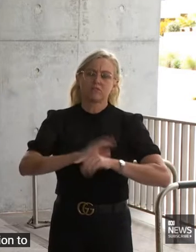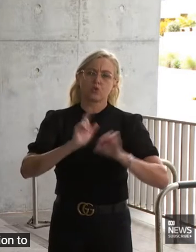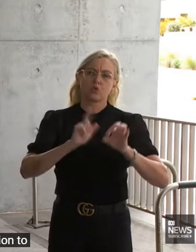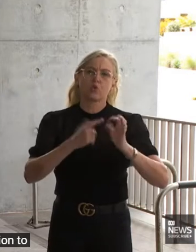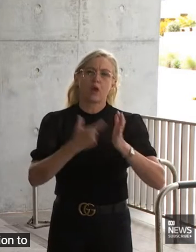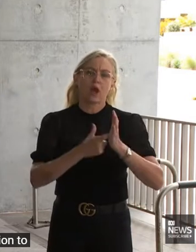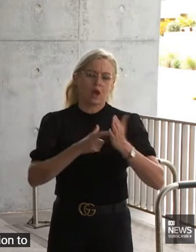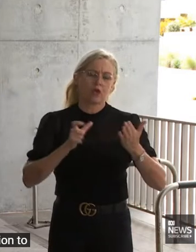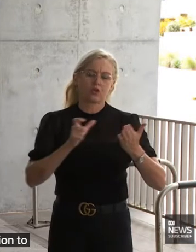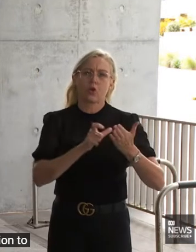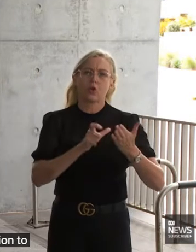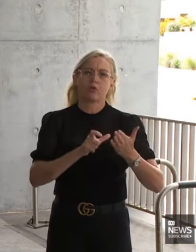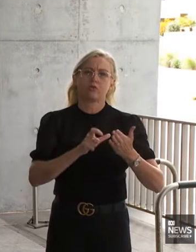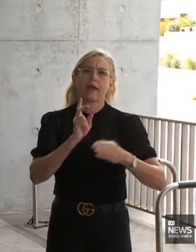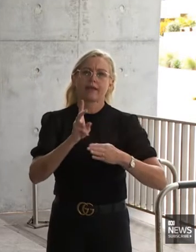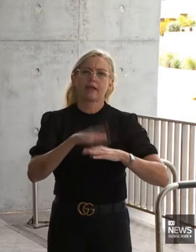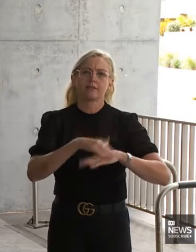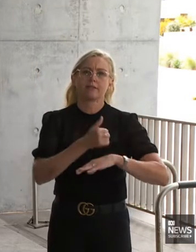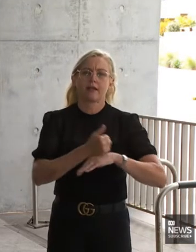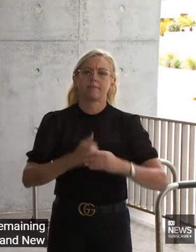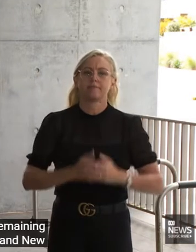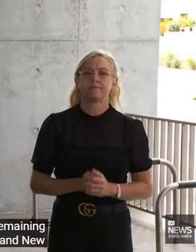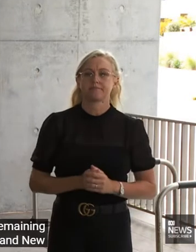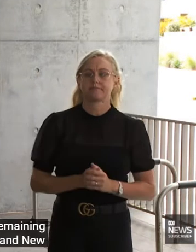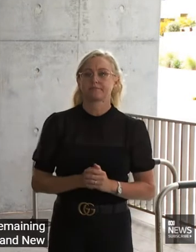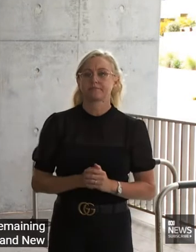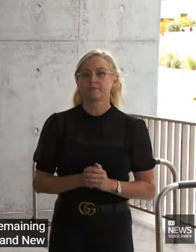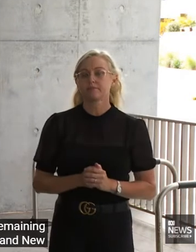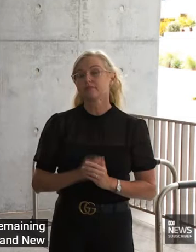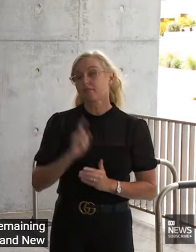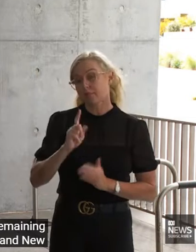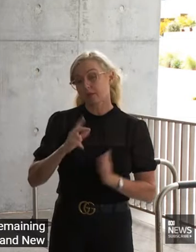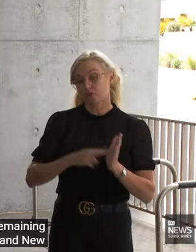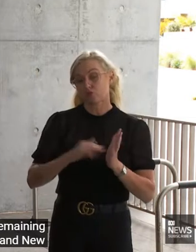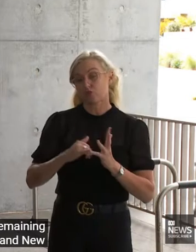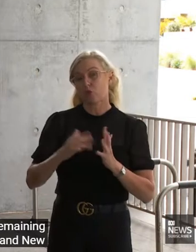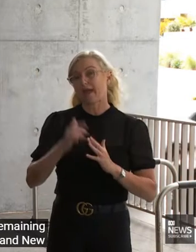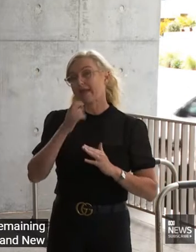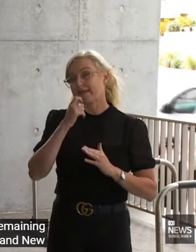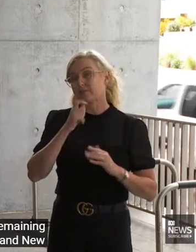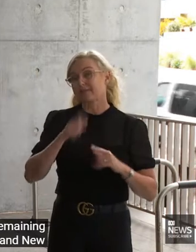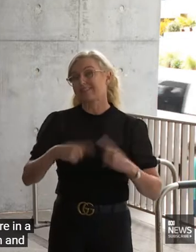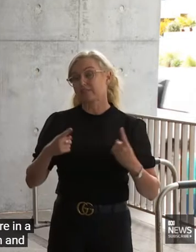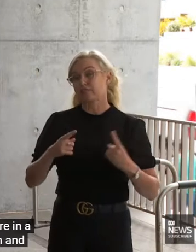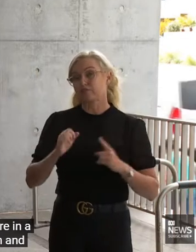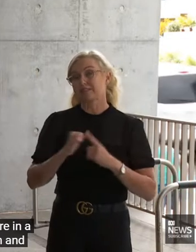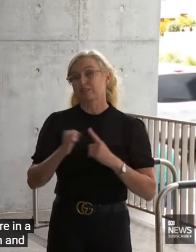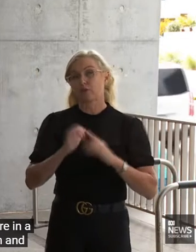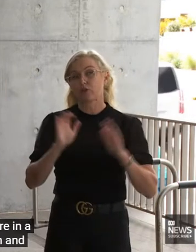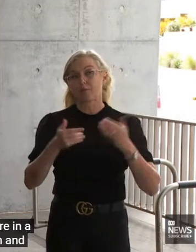in place. But in Victoria and New South Wales, we are in a different position, and with higher case